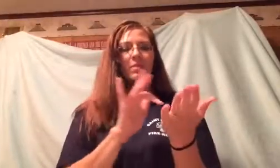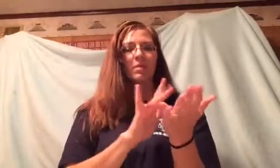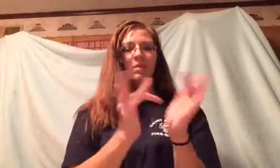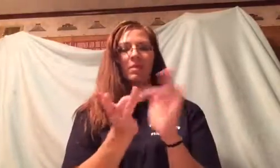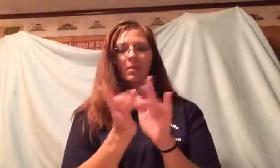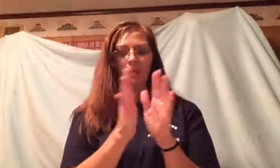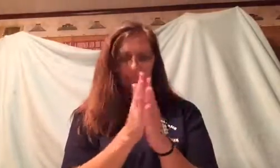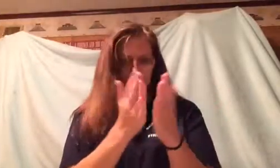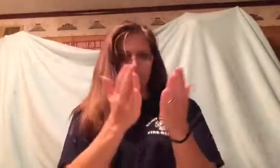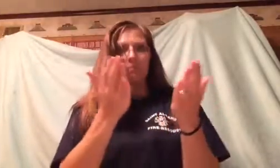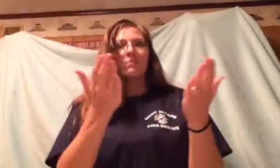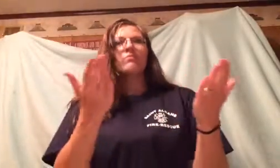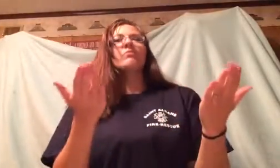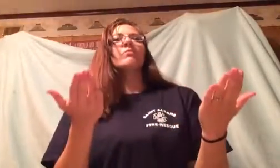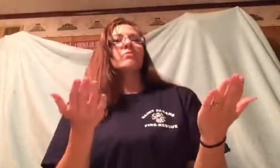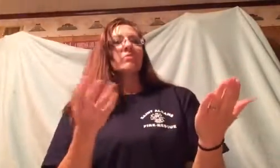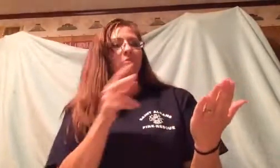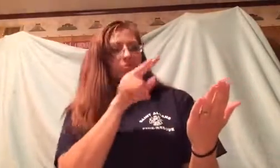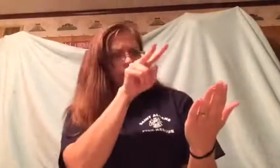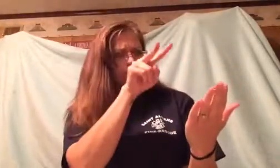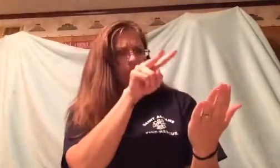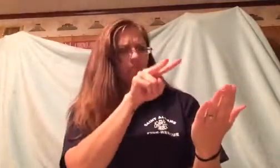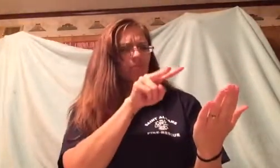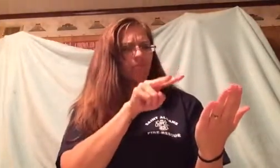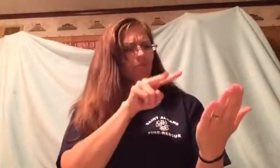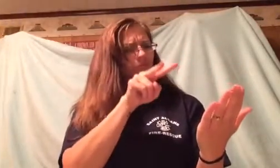I take Him at His word and word